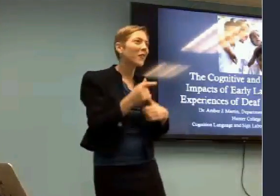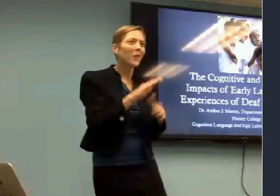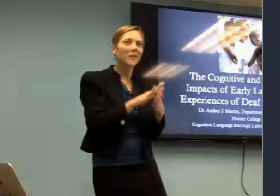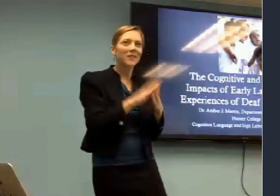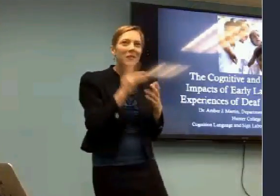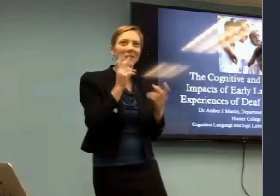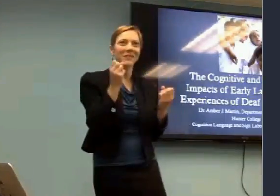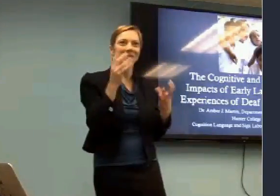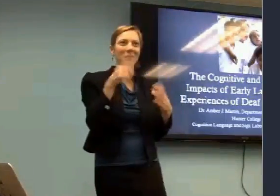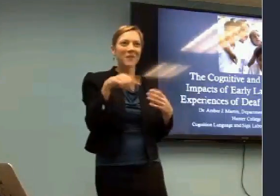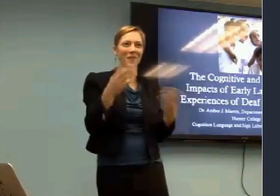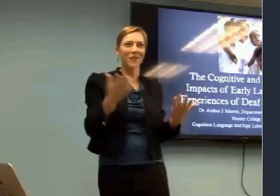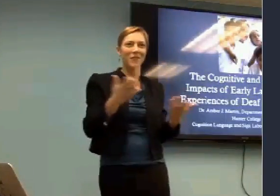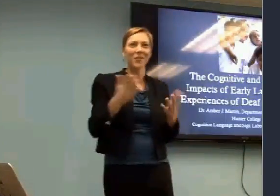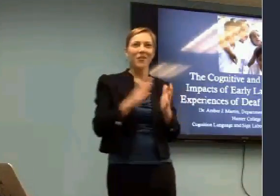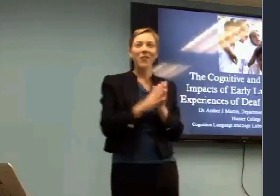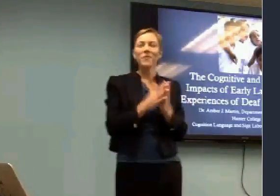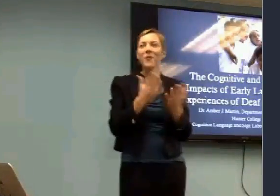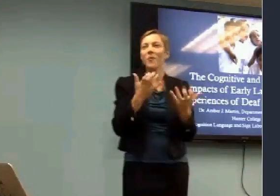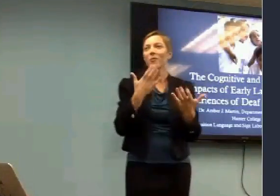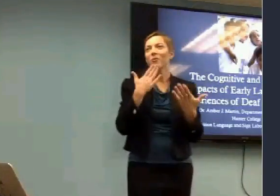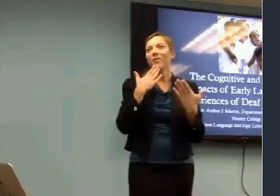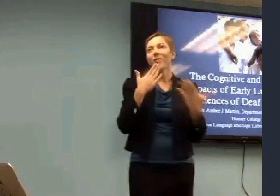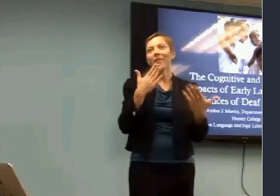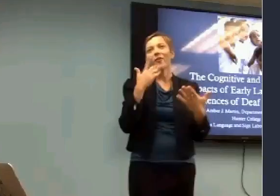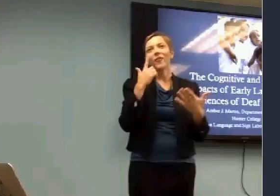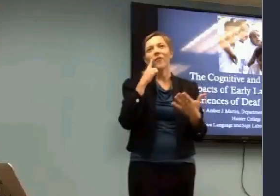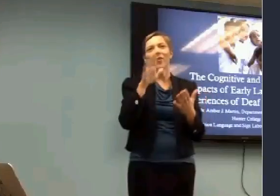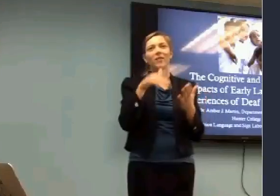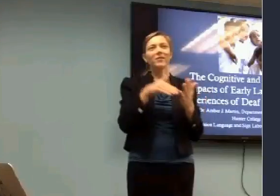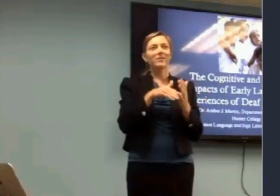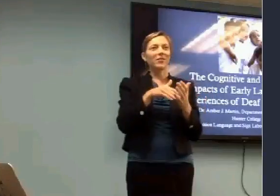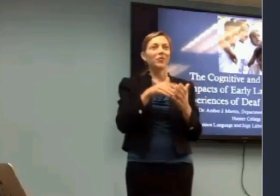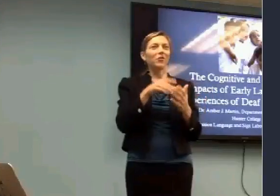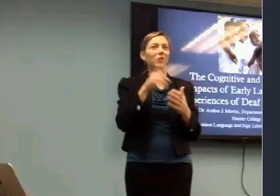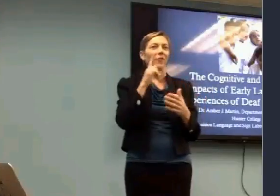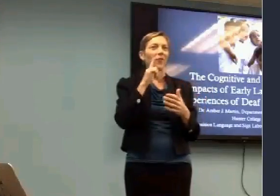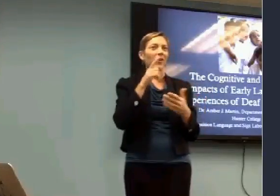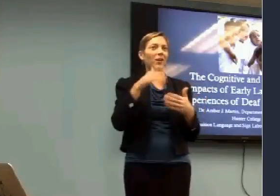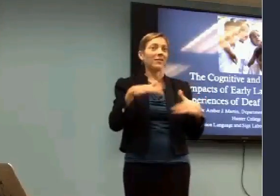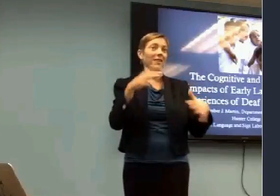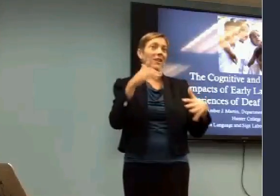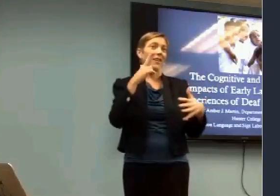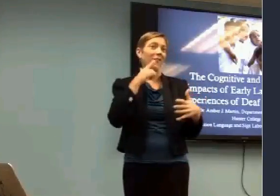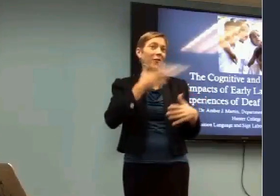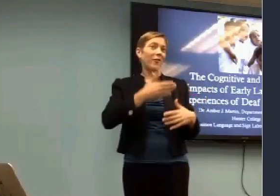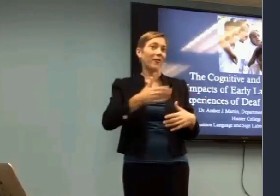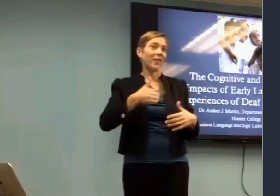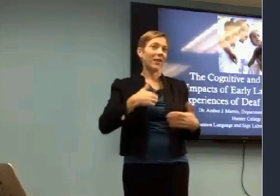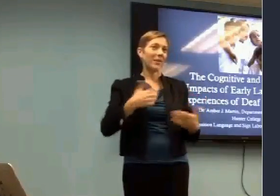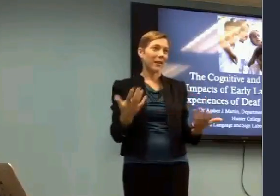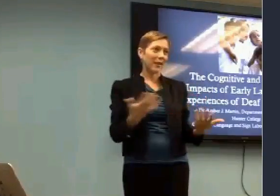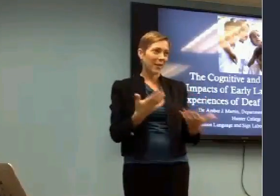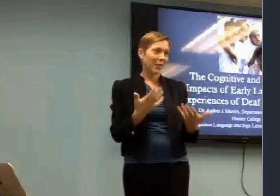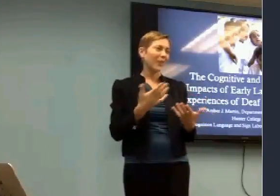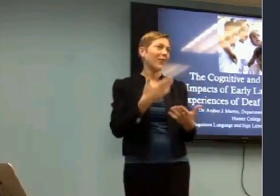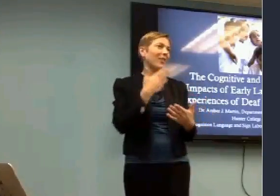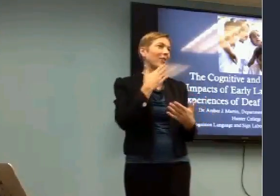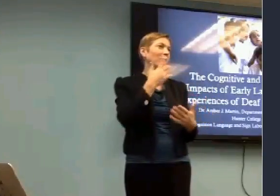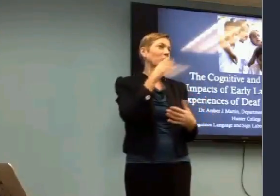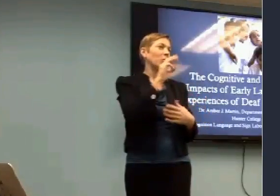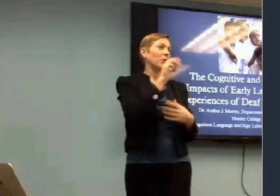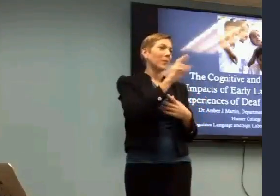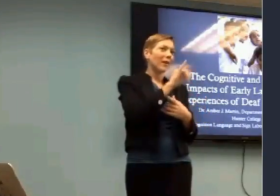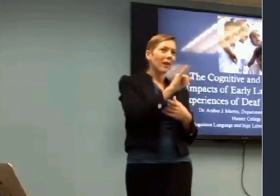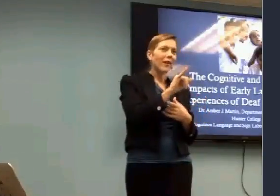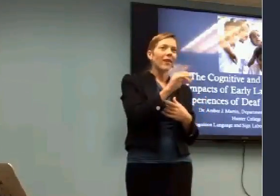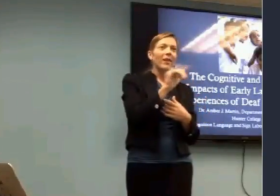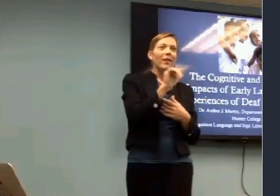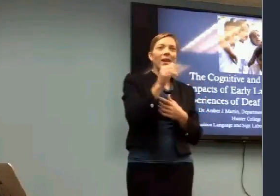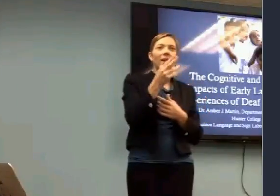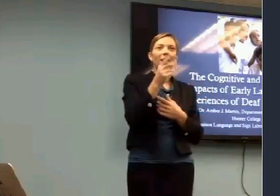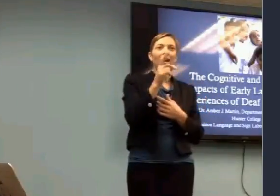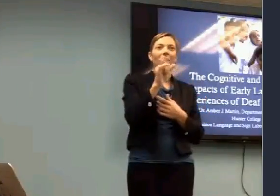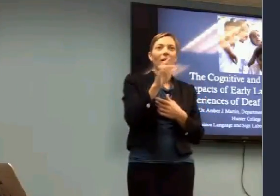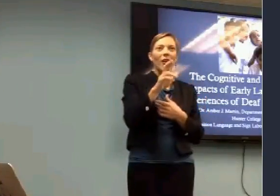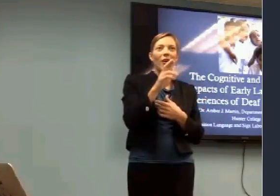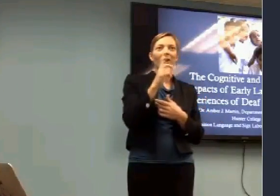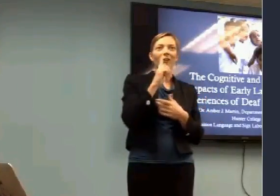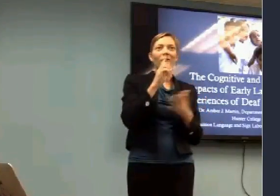Good afternoon, everyone. So nice to see so many people here today. And thank you as well to the Center for Anxiety for inviting me